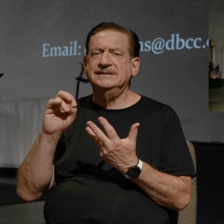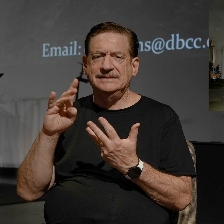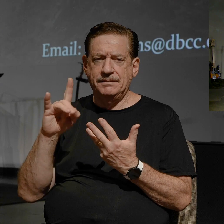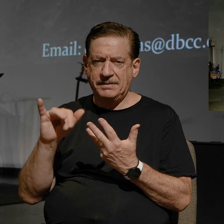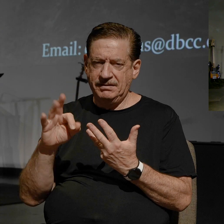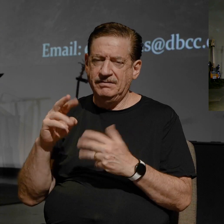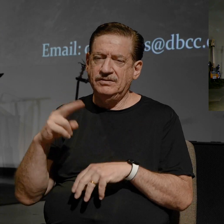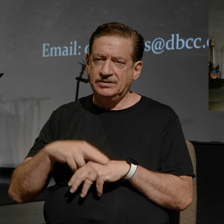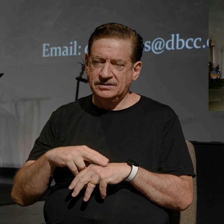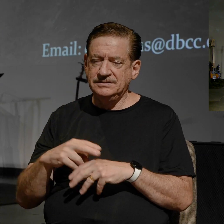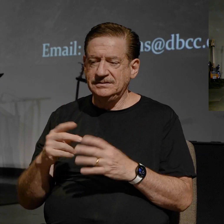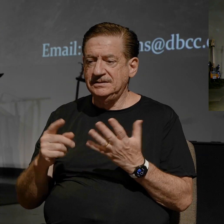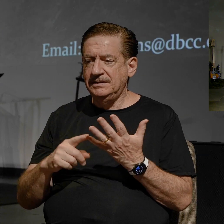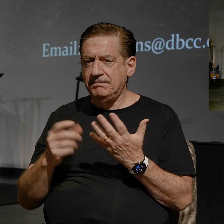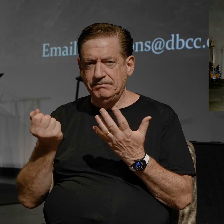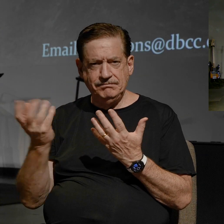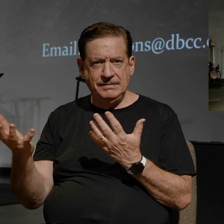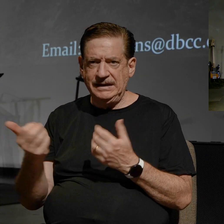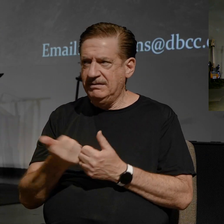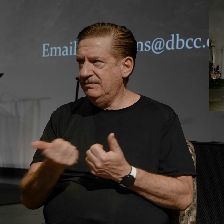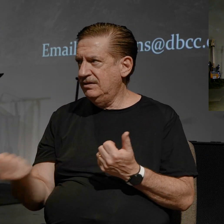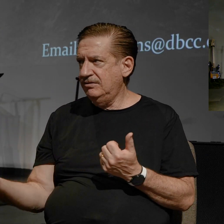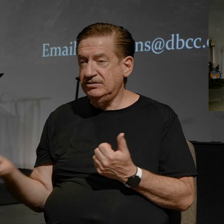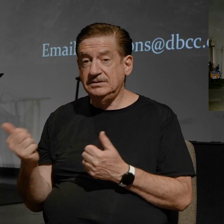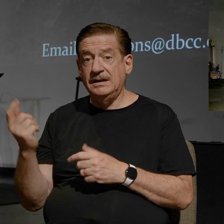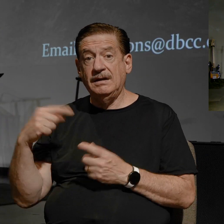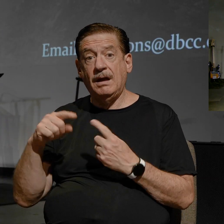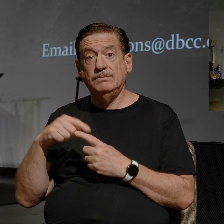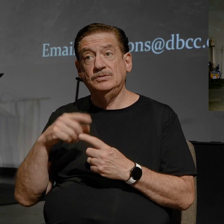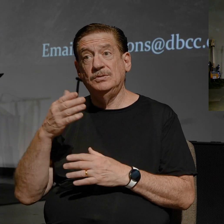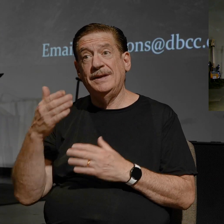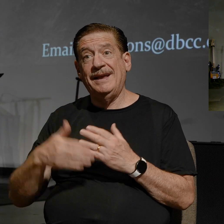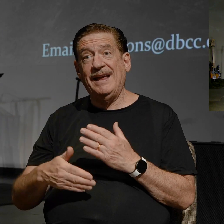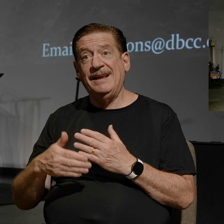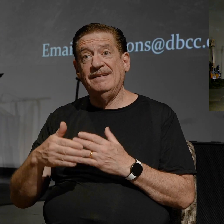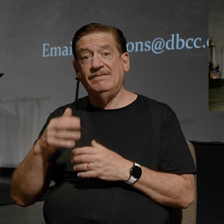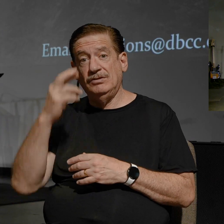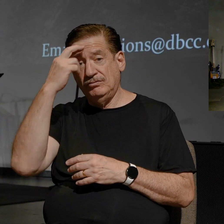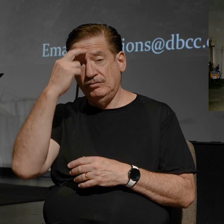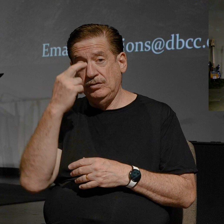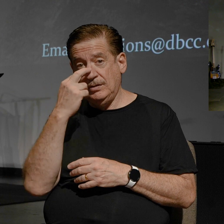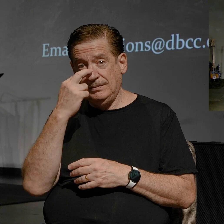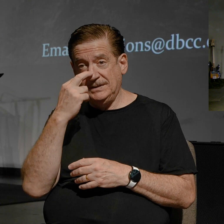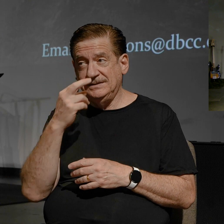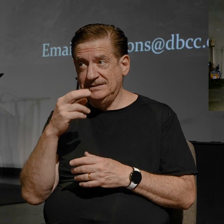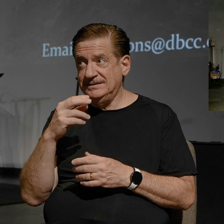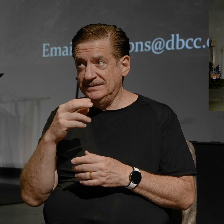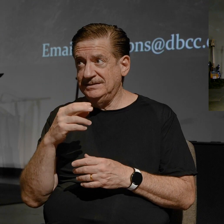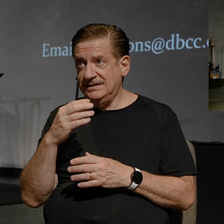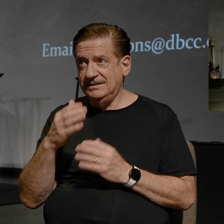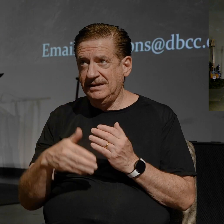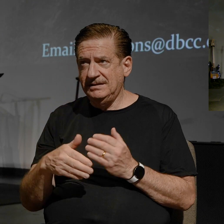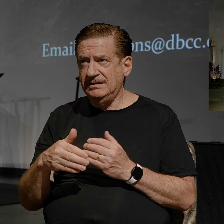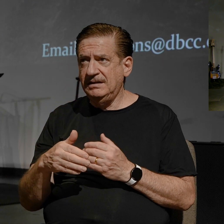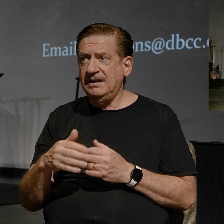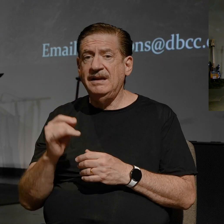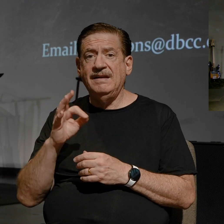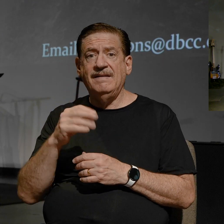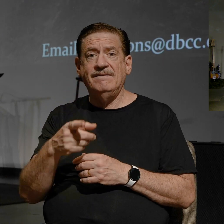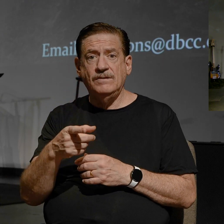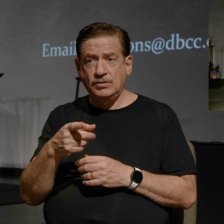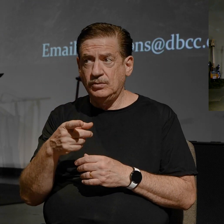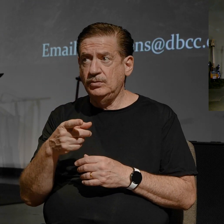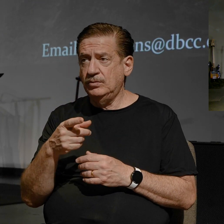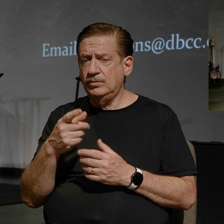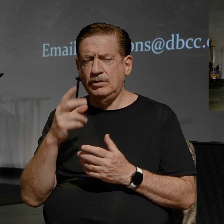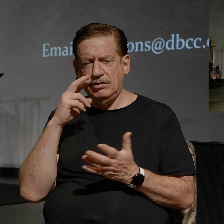others. When we get to the end of the book of Romans here in a couple months, when we jump back into Romans after this week, if you want to do a sneak